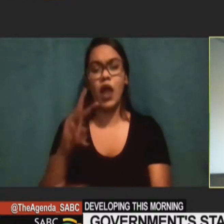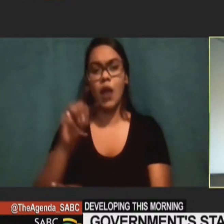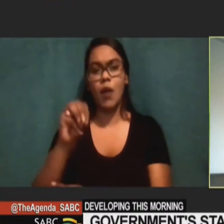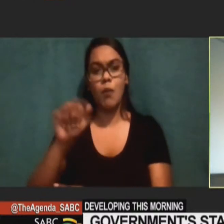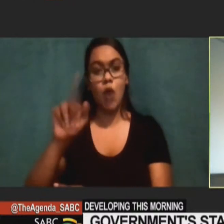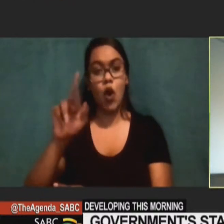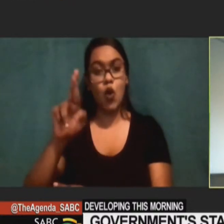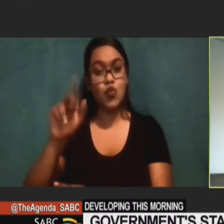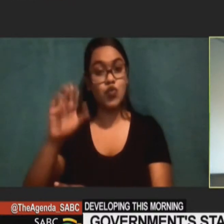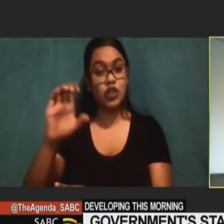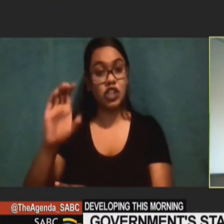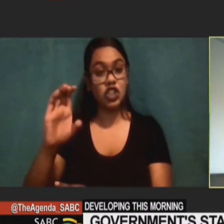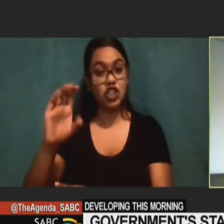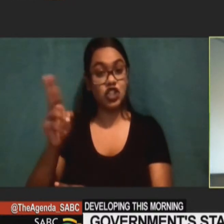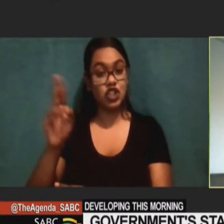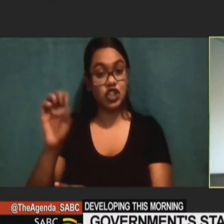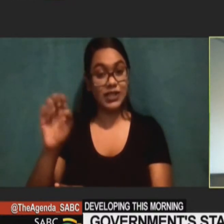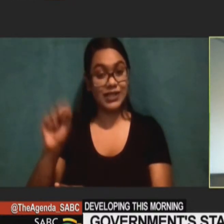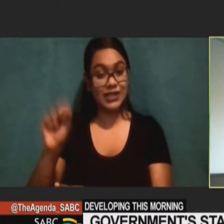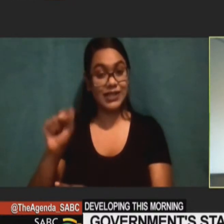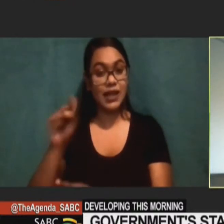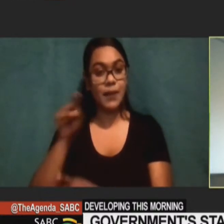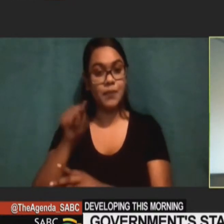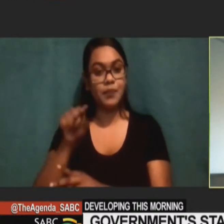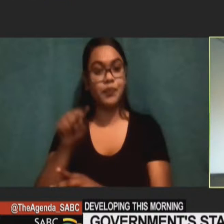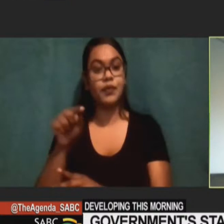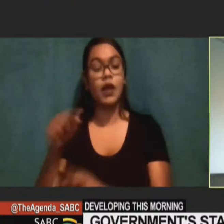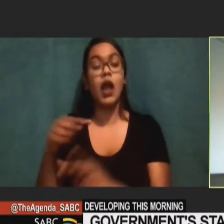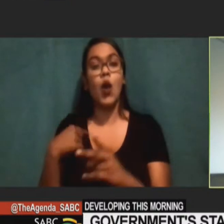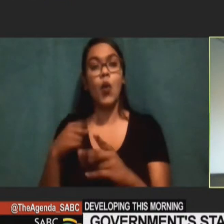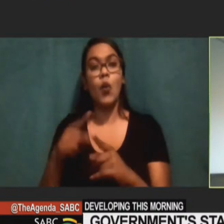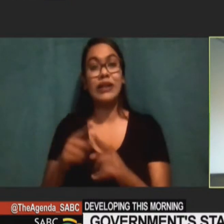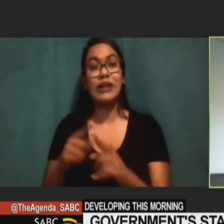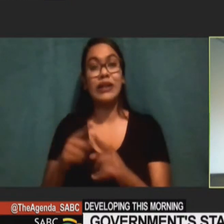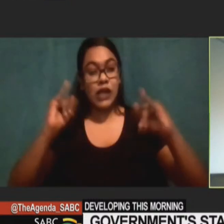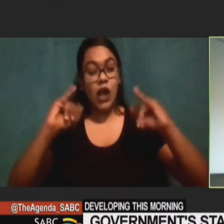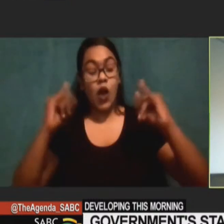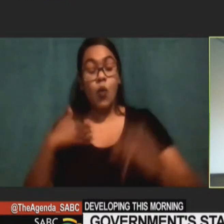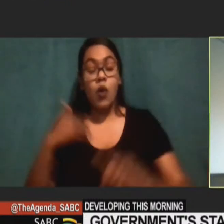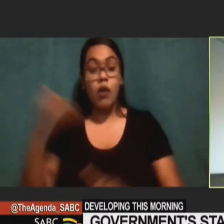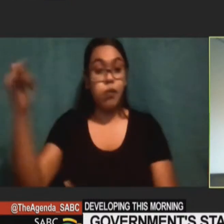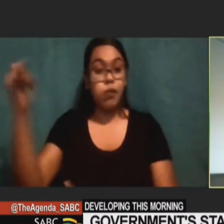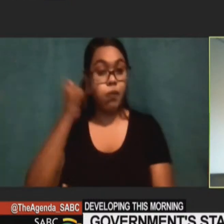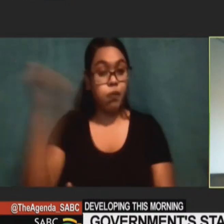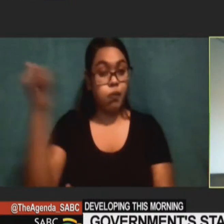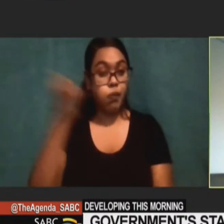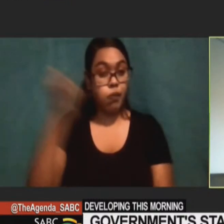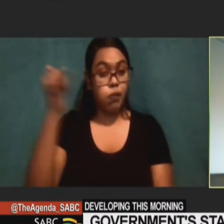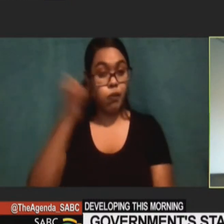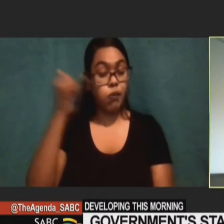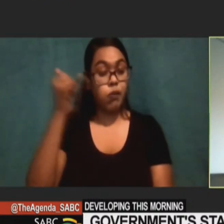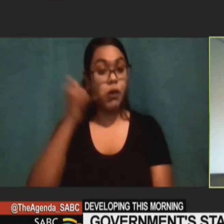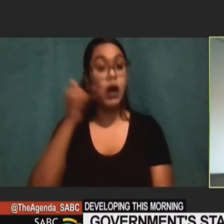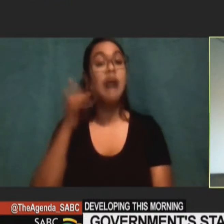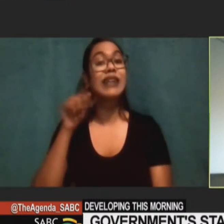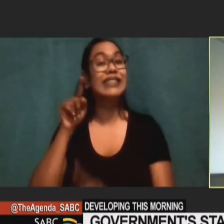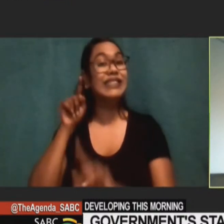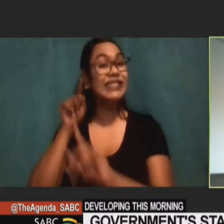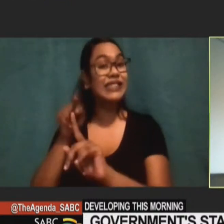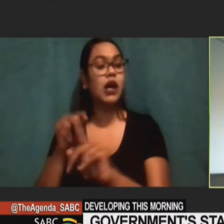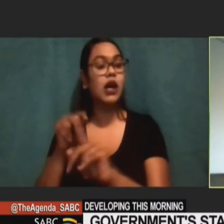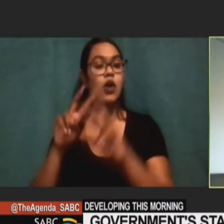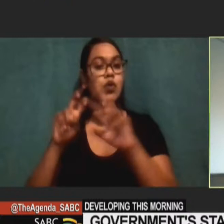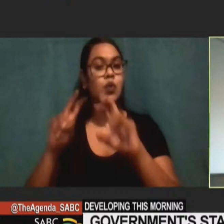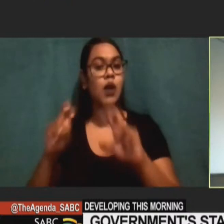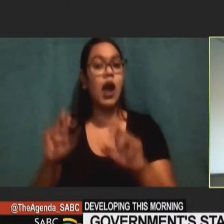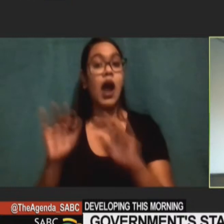one, given the number of calls that we received from families here at home inquiring about the plight of